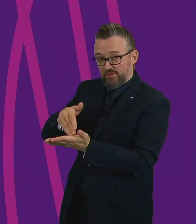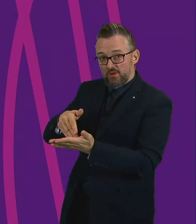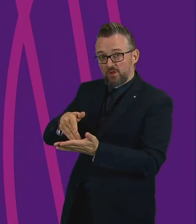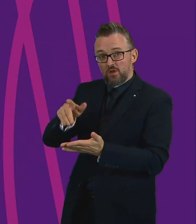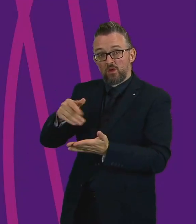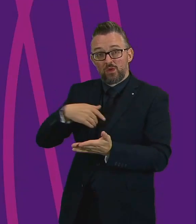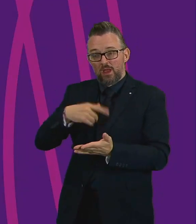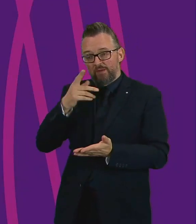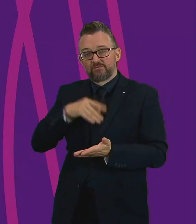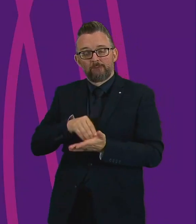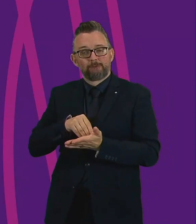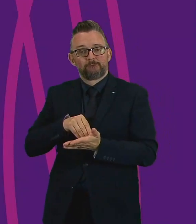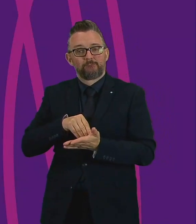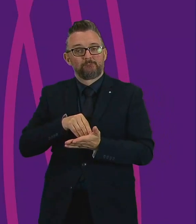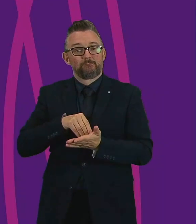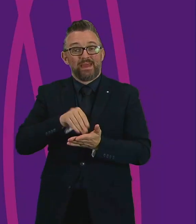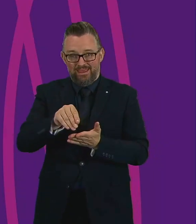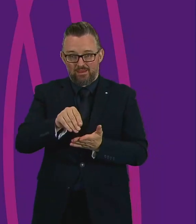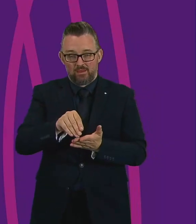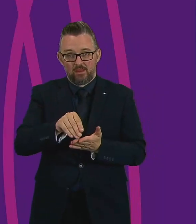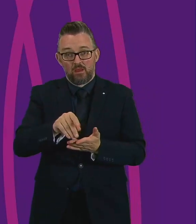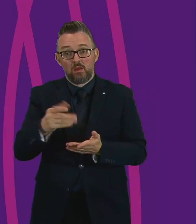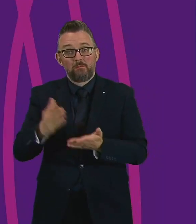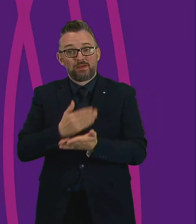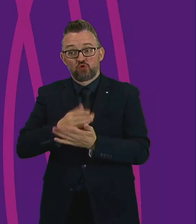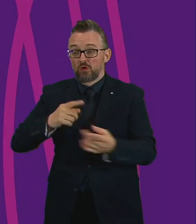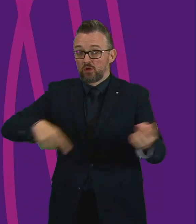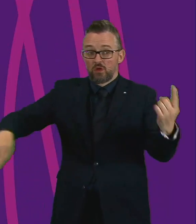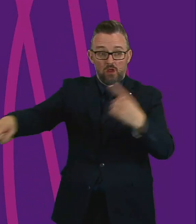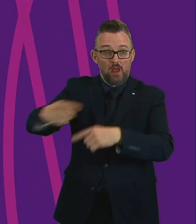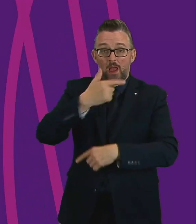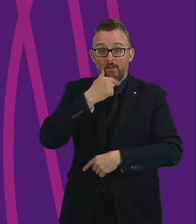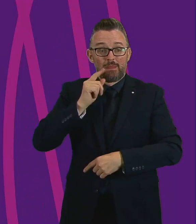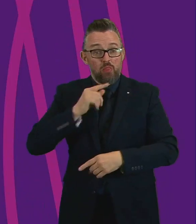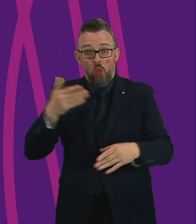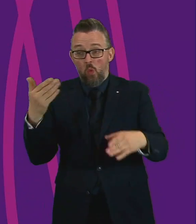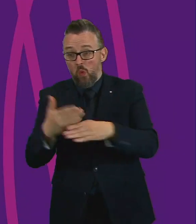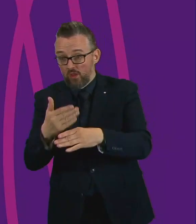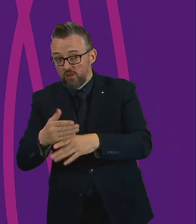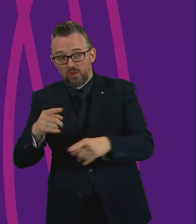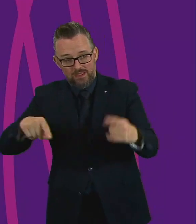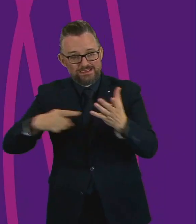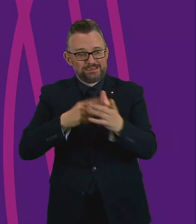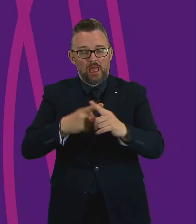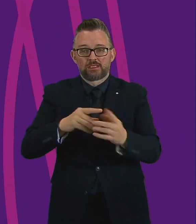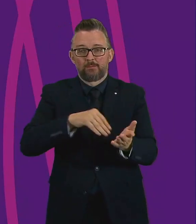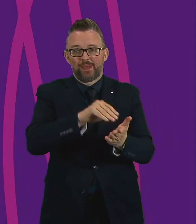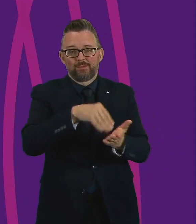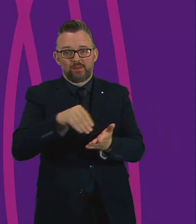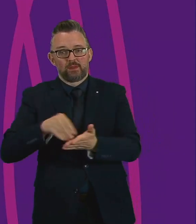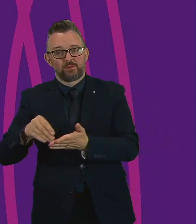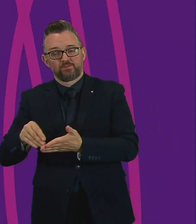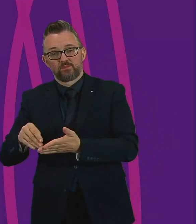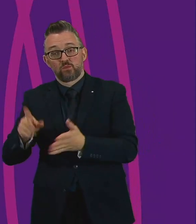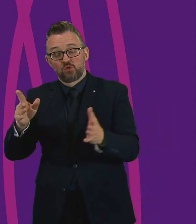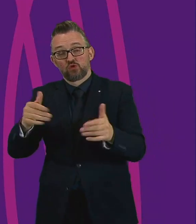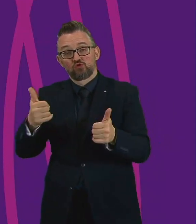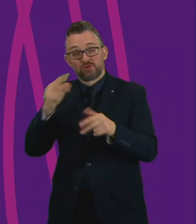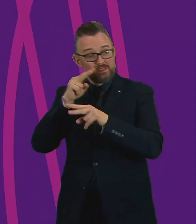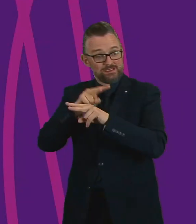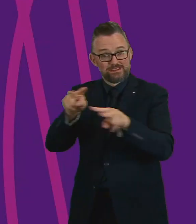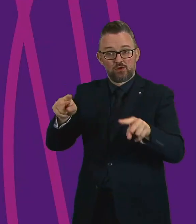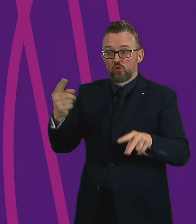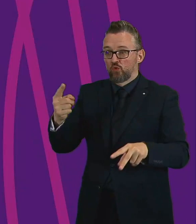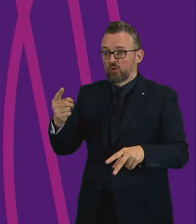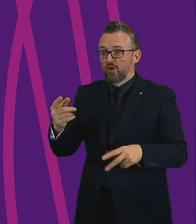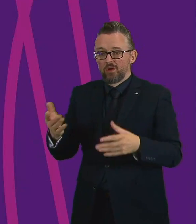response is to make sure that people are working and that people are paying taxes. So yes, it's good to see converts to the